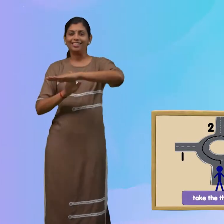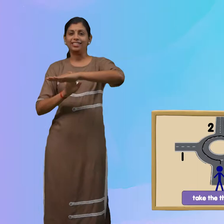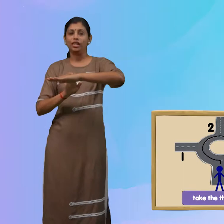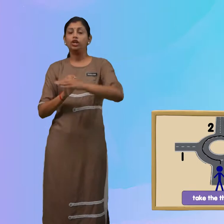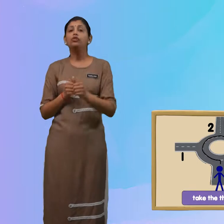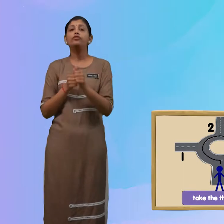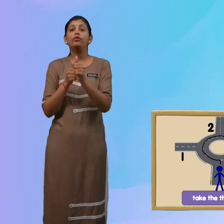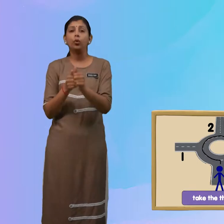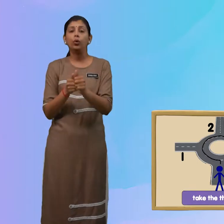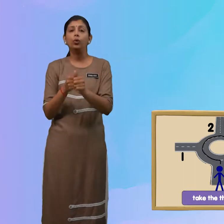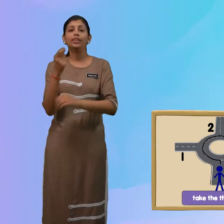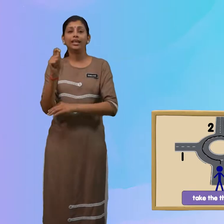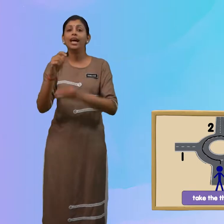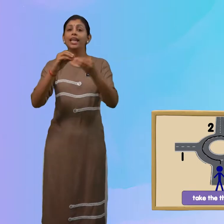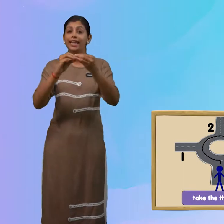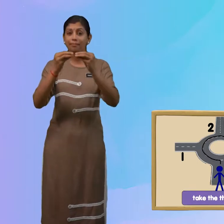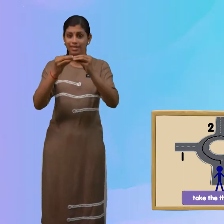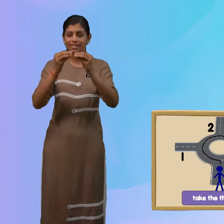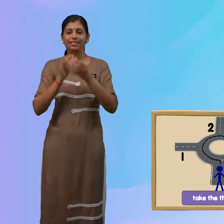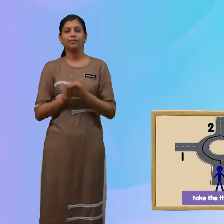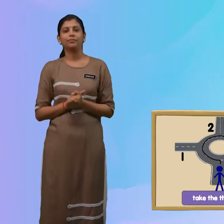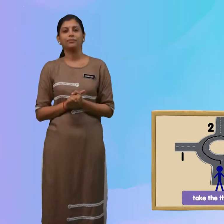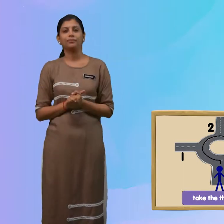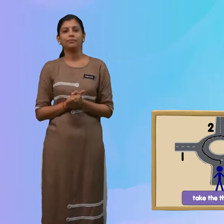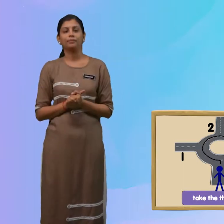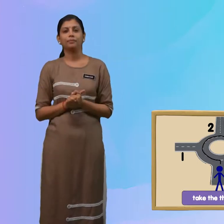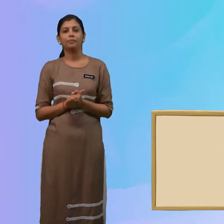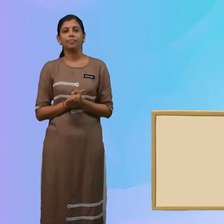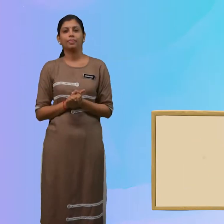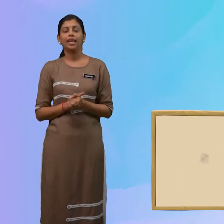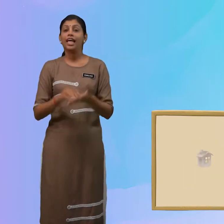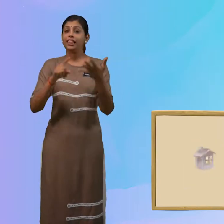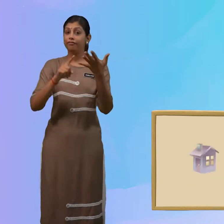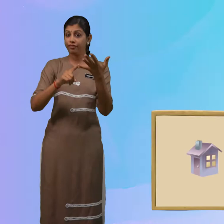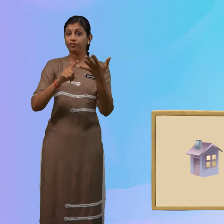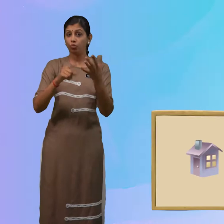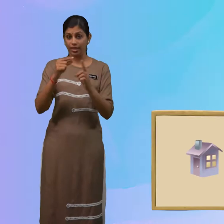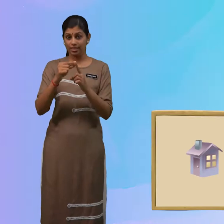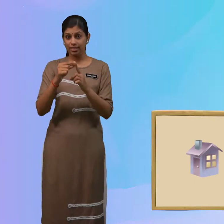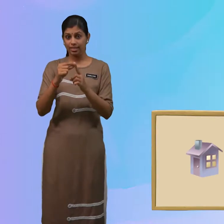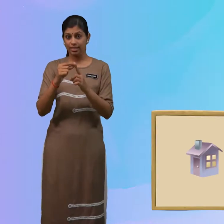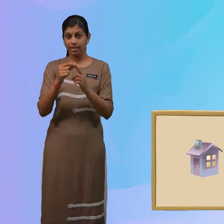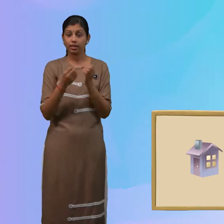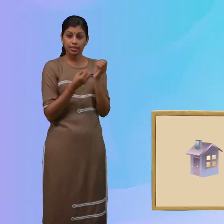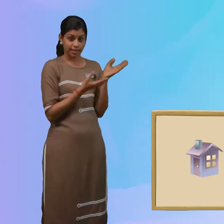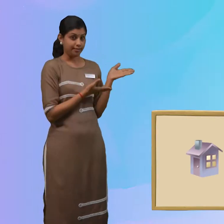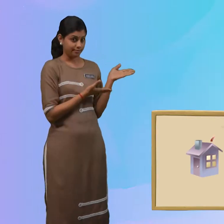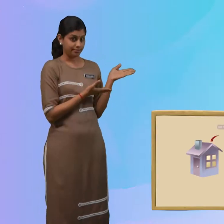exit. You follow the numbers. The fifth word is here.